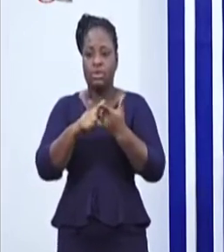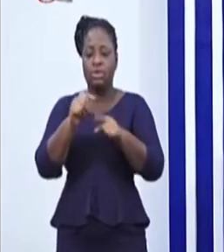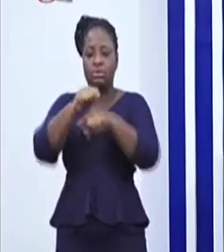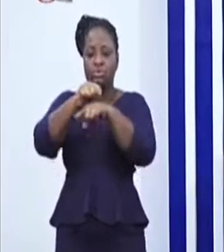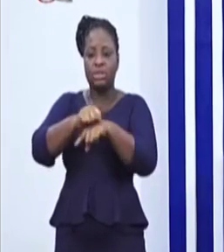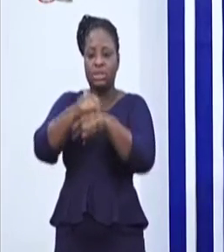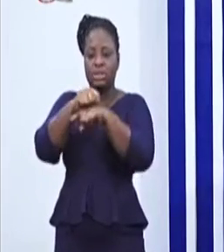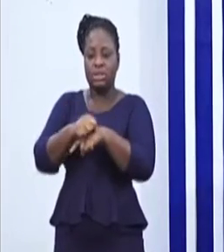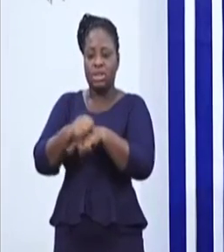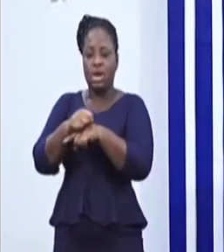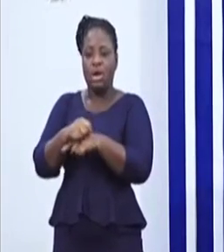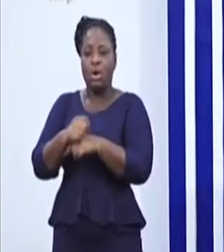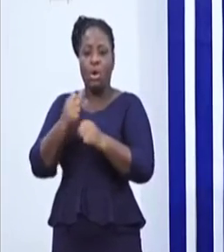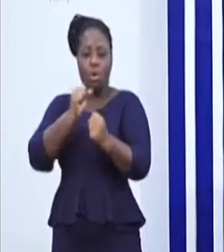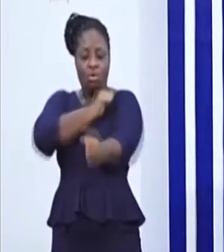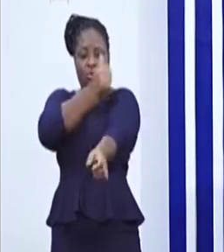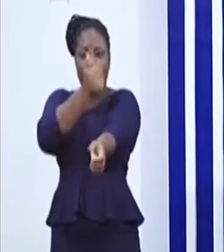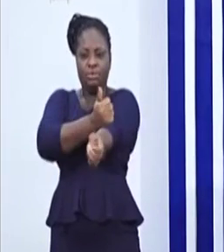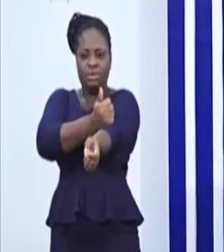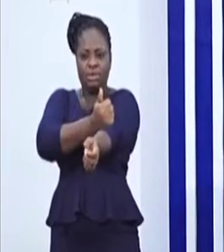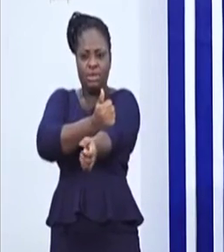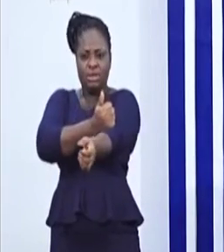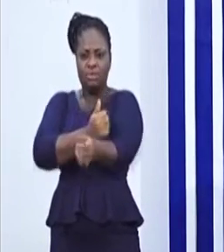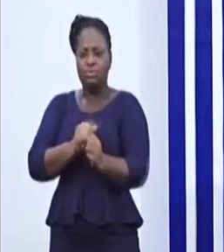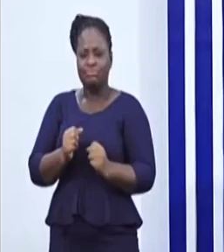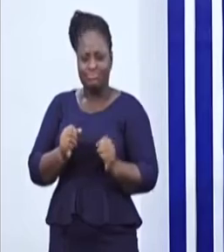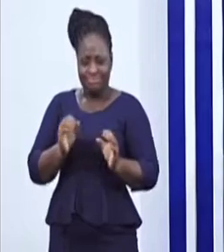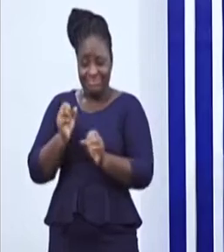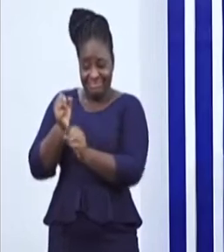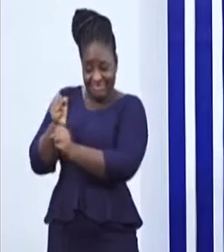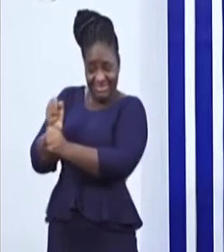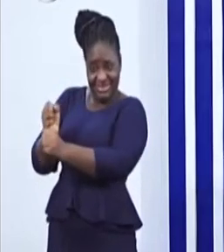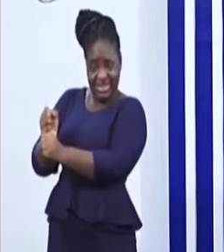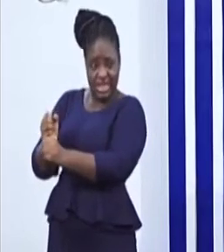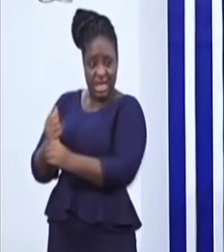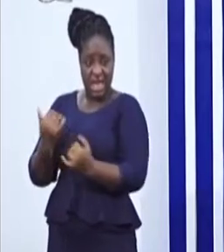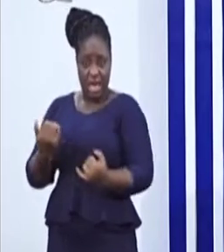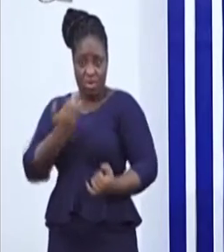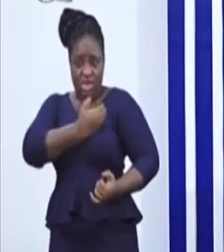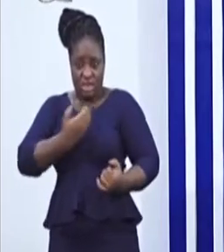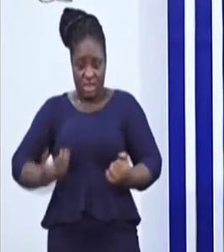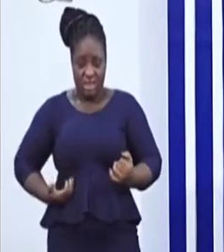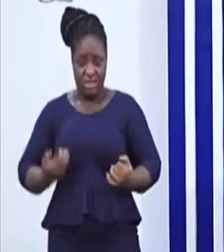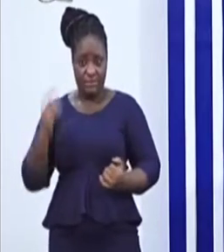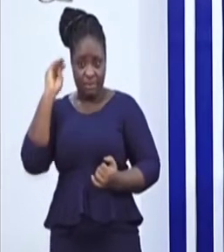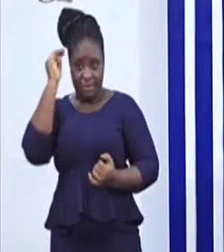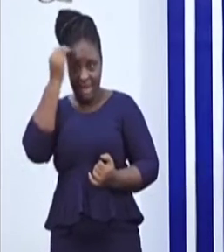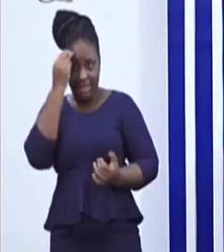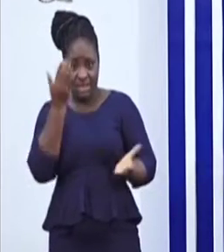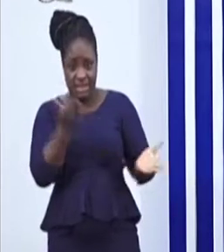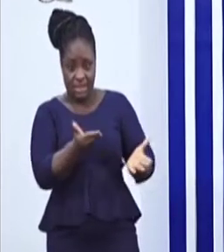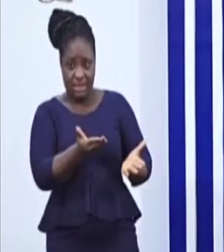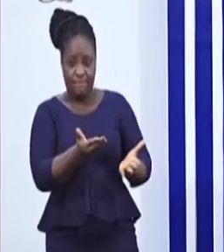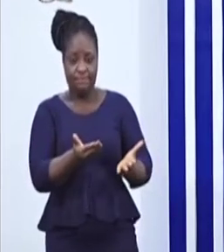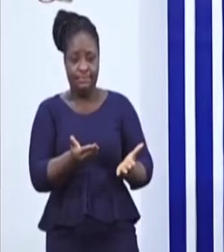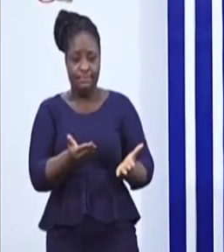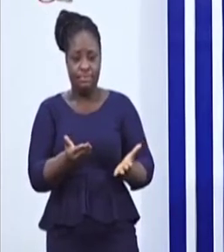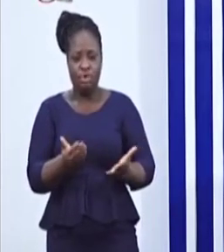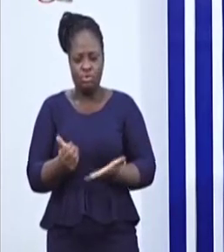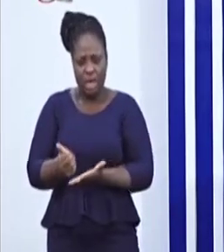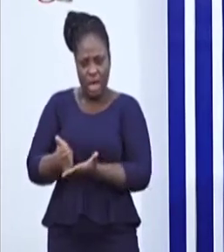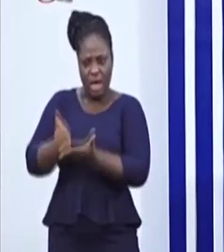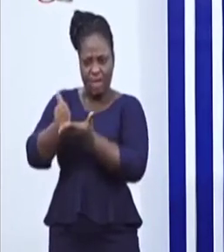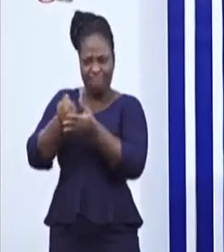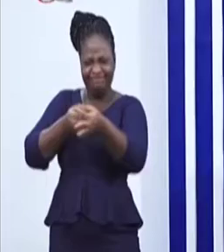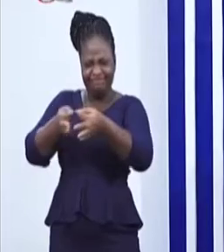authorities remain a major pillar in securing local level compliance. The Ministry of Chieftaincy and Religious Affairs has been drafted in to assist